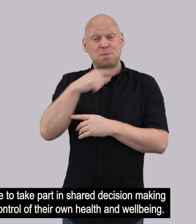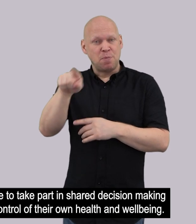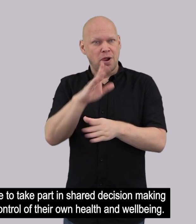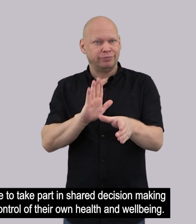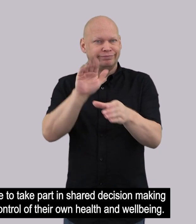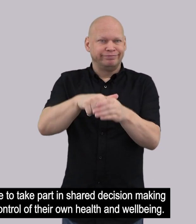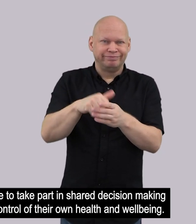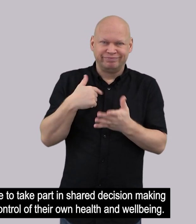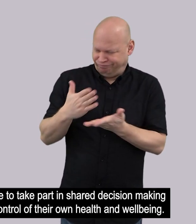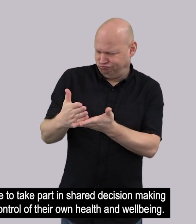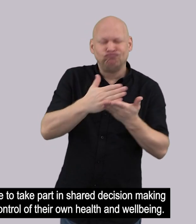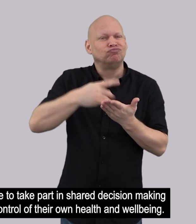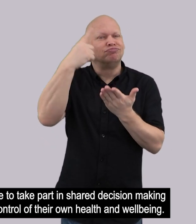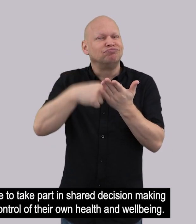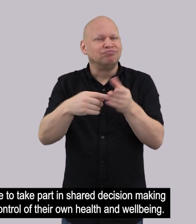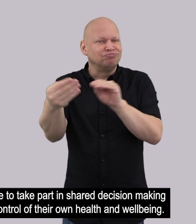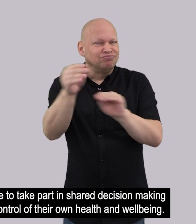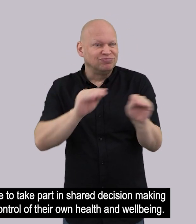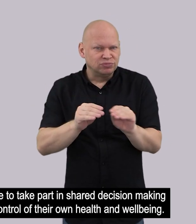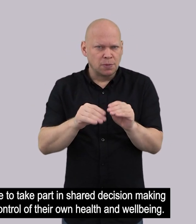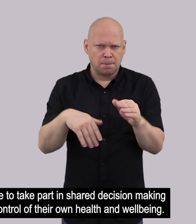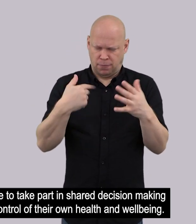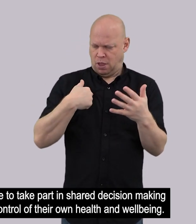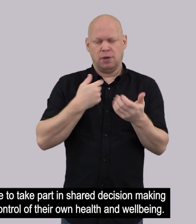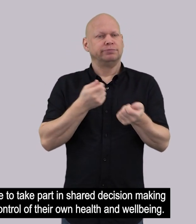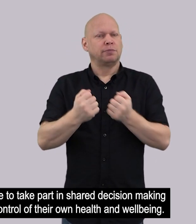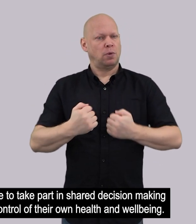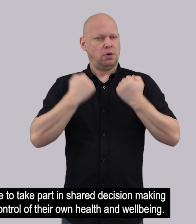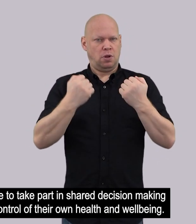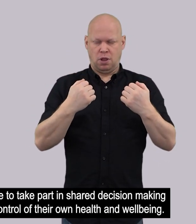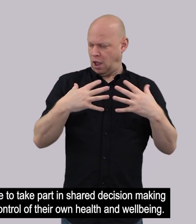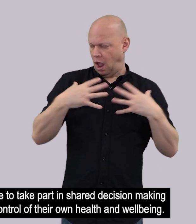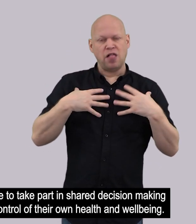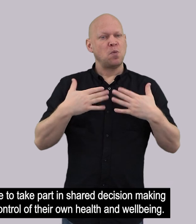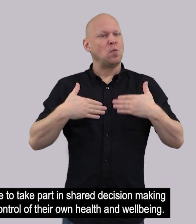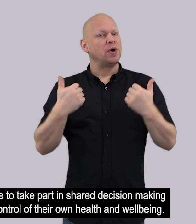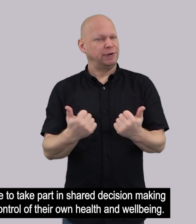This allows people to take part in shared decision making and be more in control of their own health and well-being.